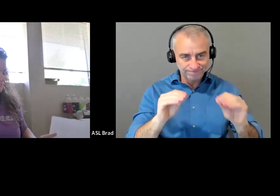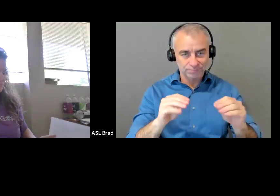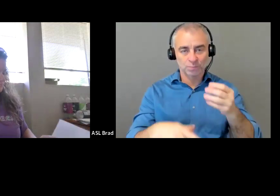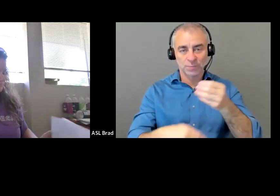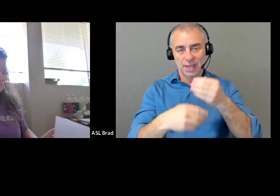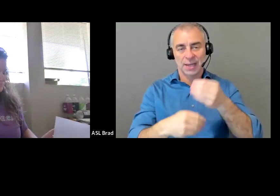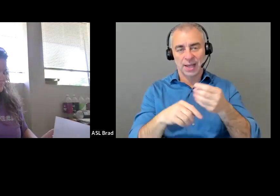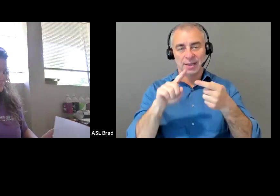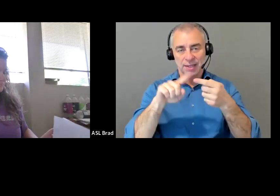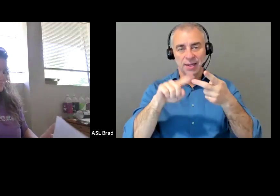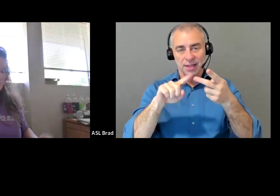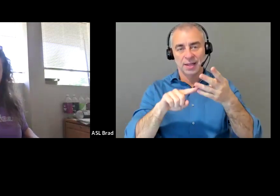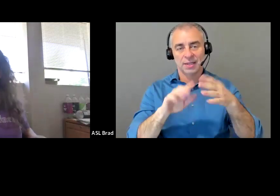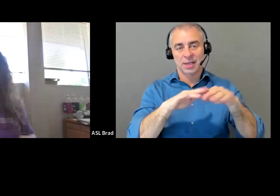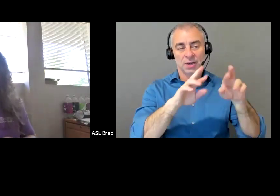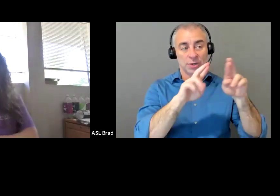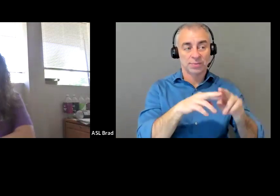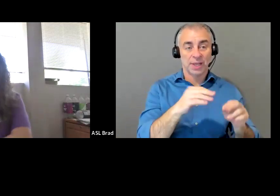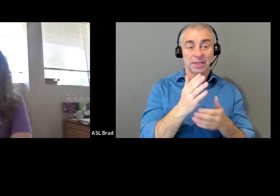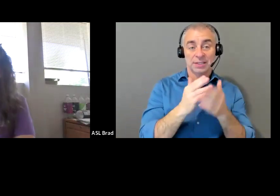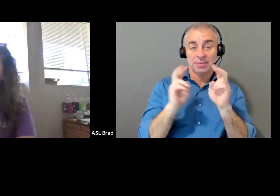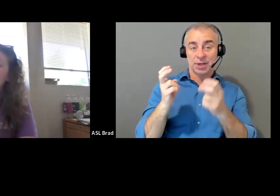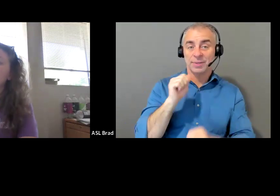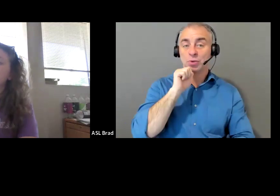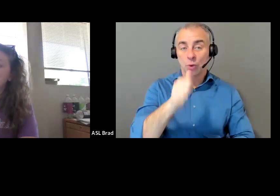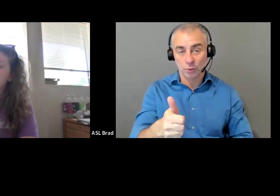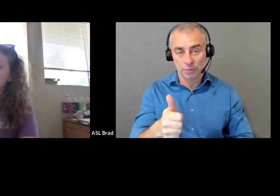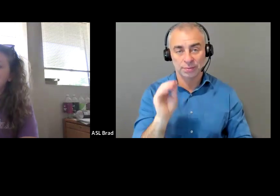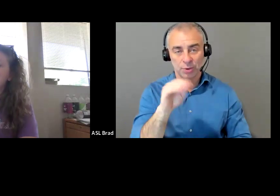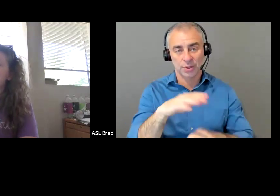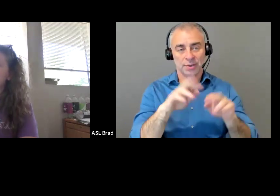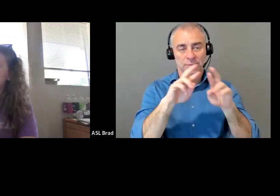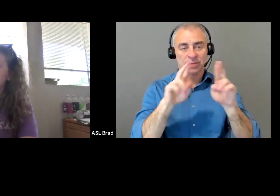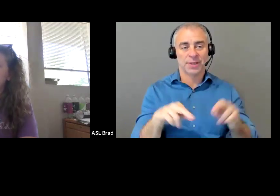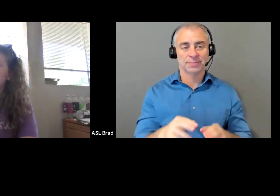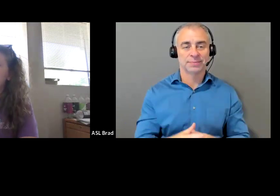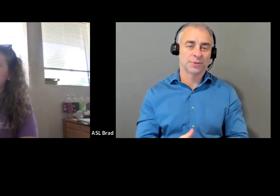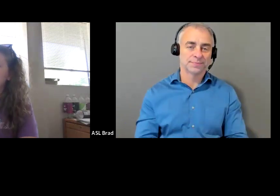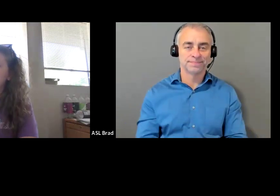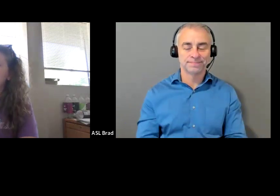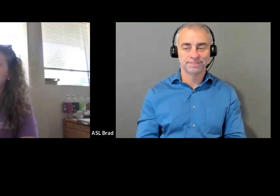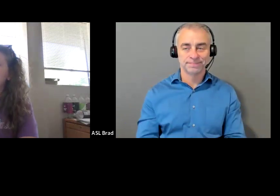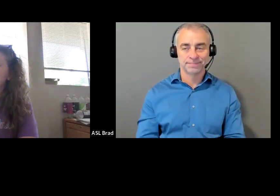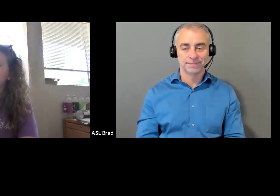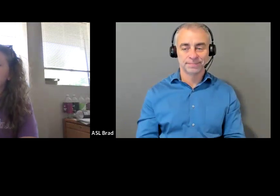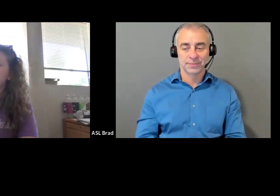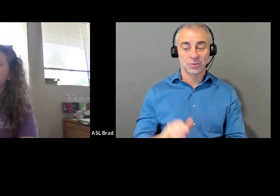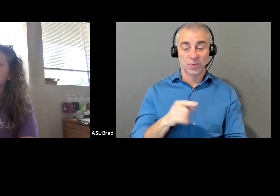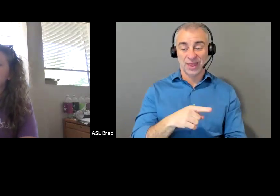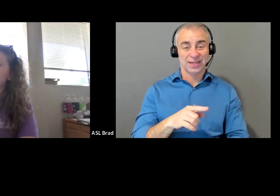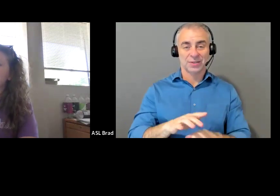resume and what not to put on your resume also. So that's a whole lesson in